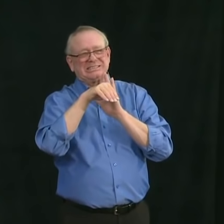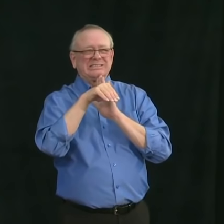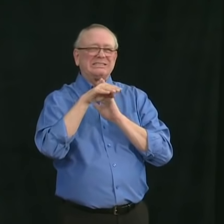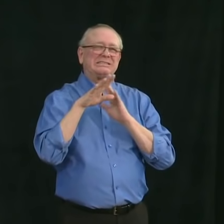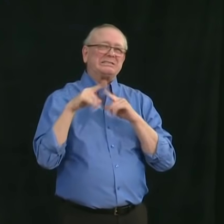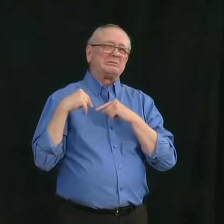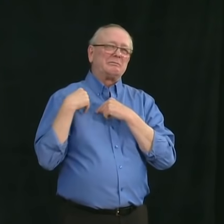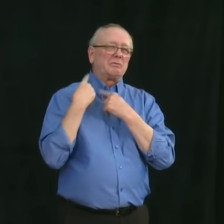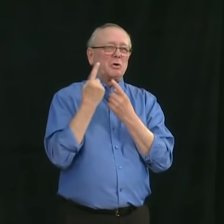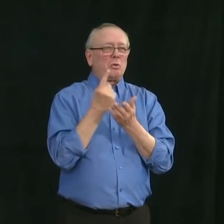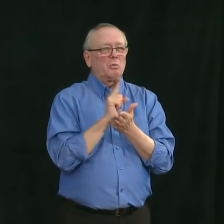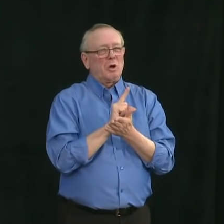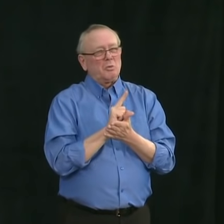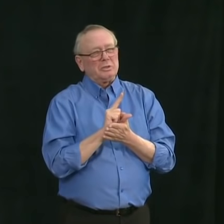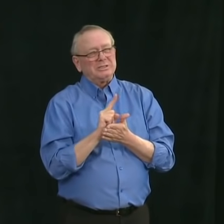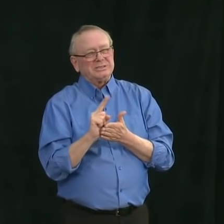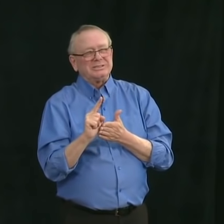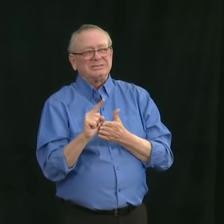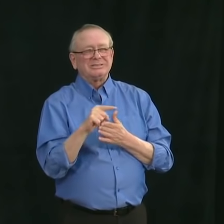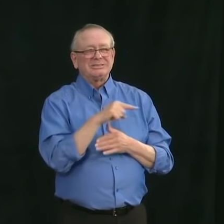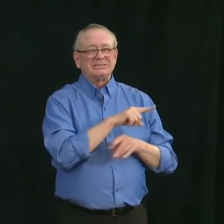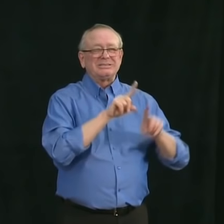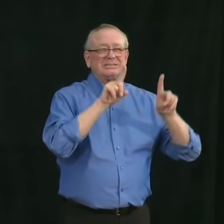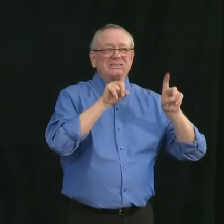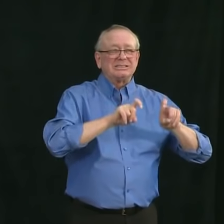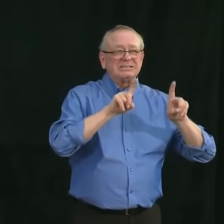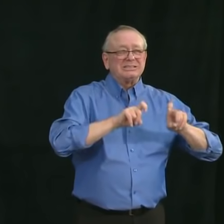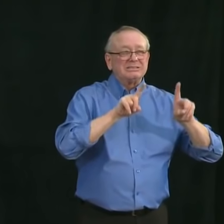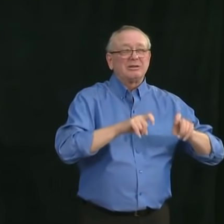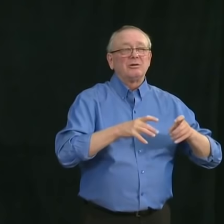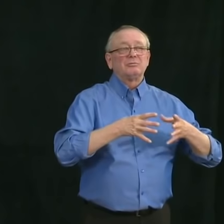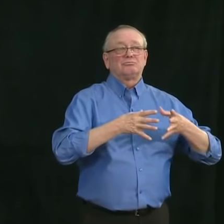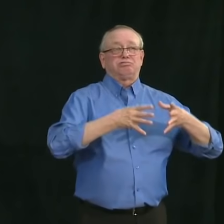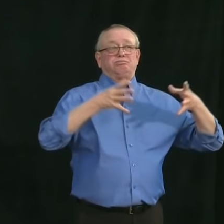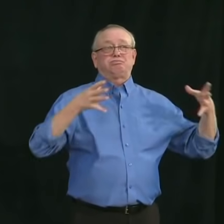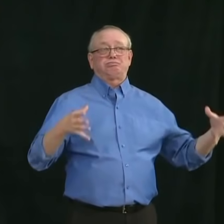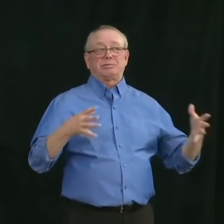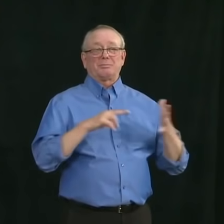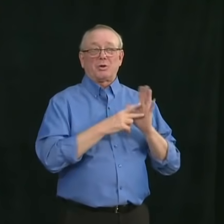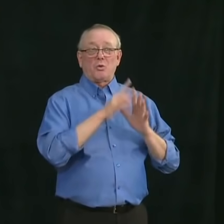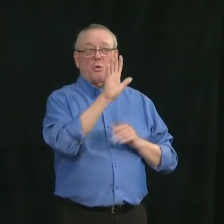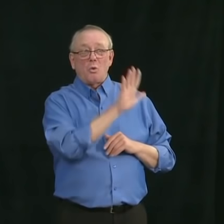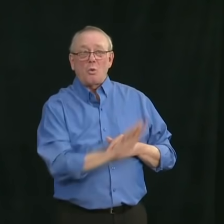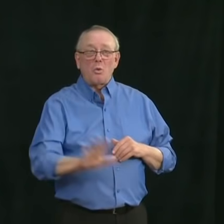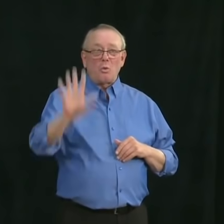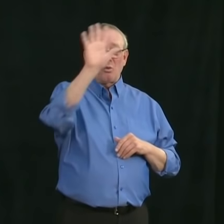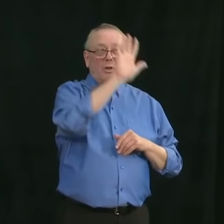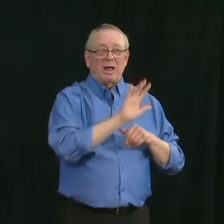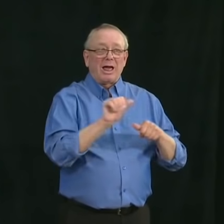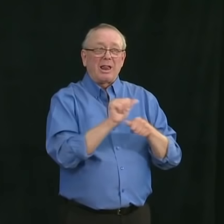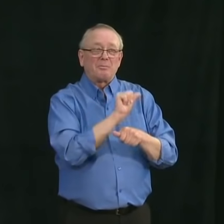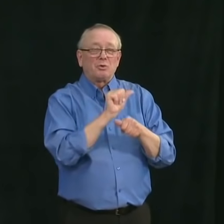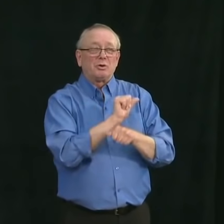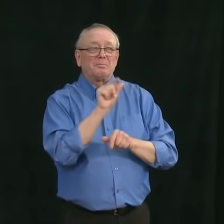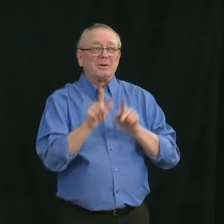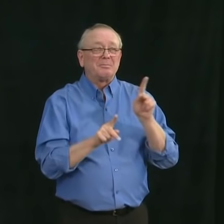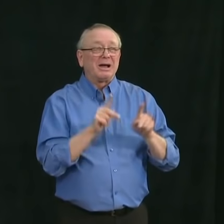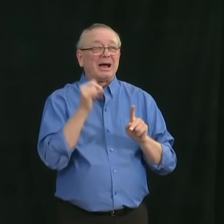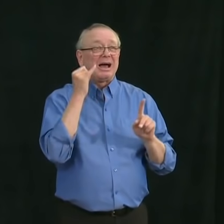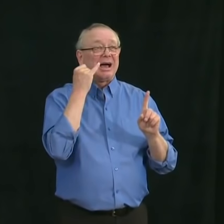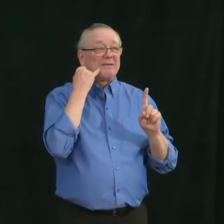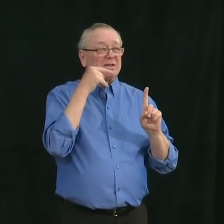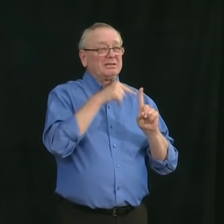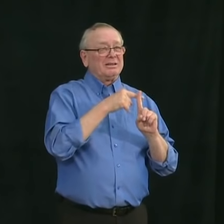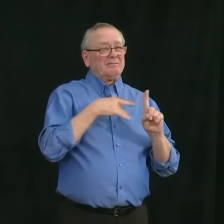we've expanded our testing to all symptomatic Albertans, and as we have seen several significant outbreaks that we've been dealing